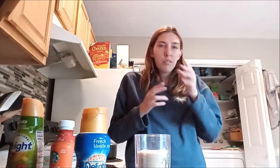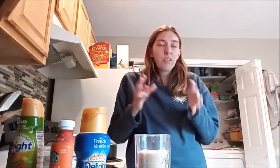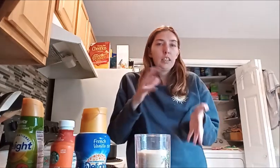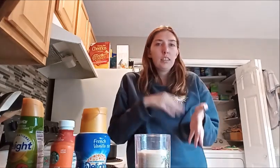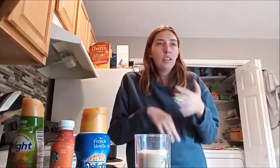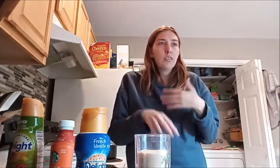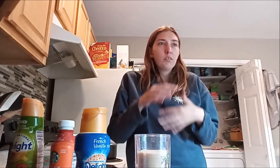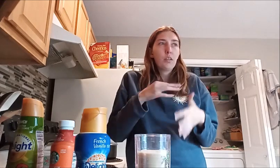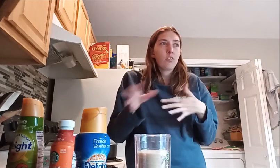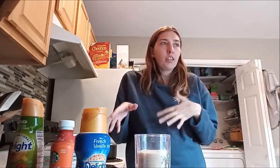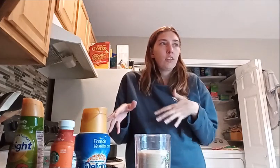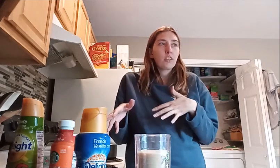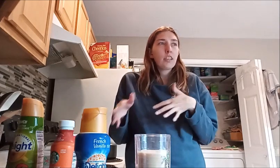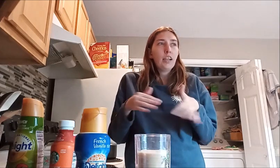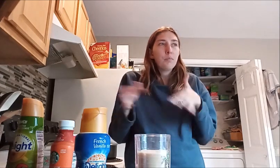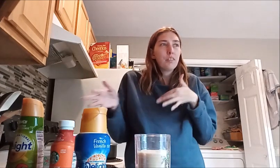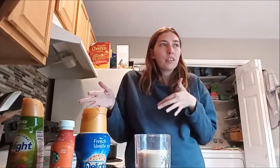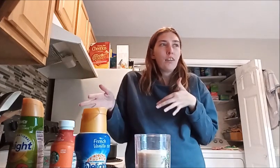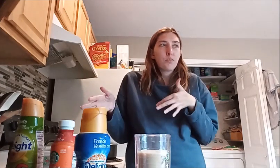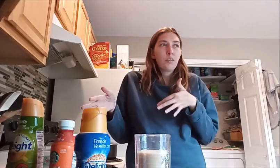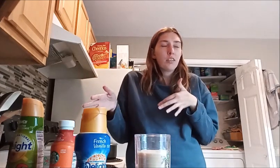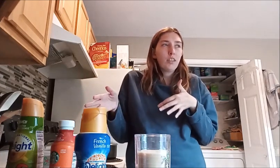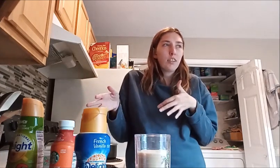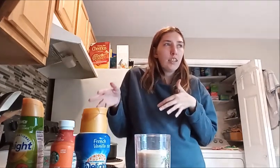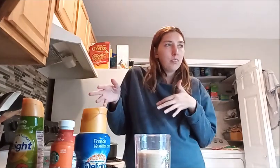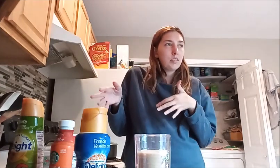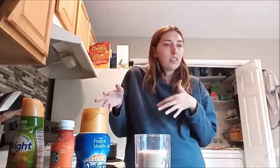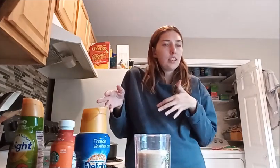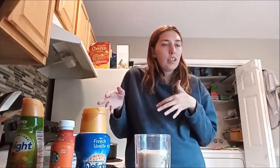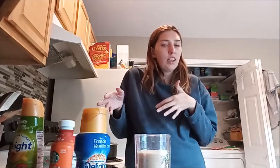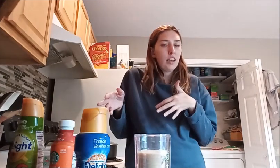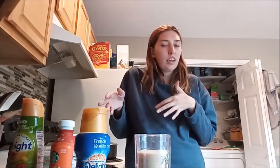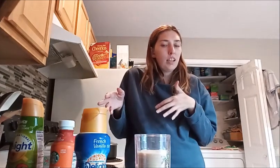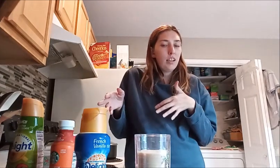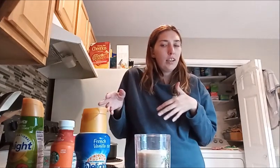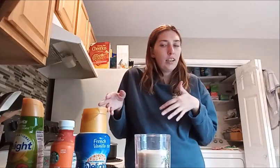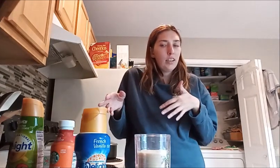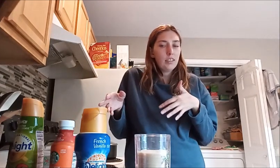But like I said, that was after my recovery. That happened like after my recovery, and it's just like,